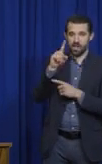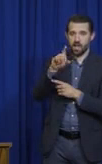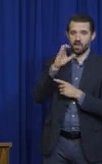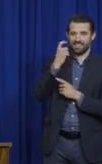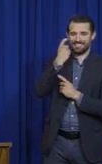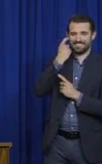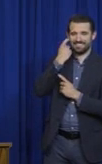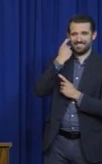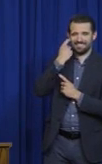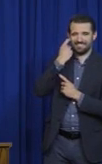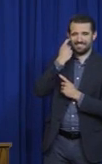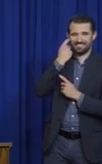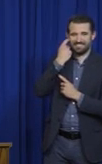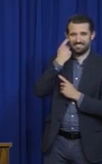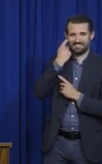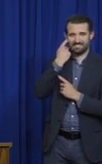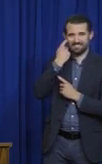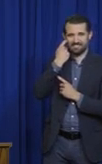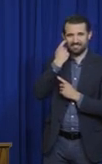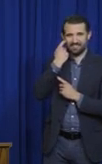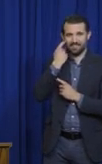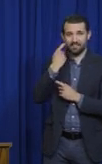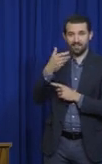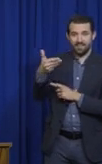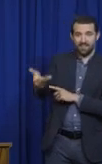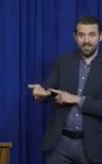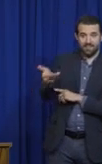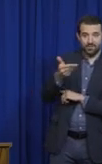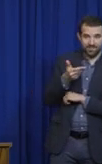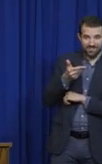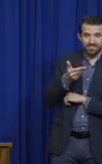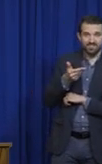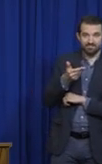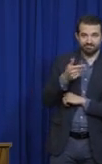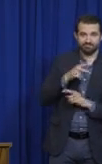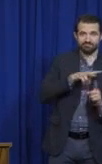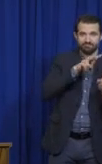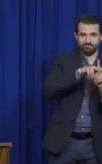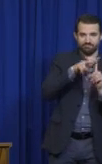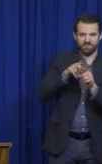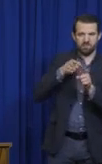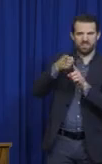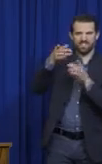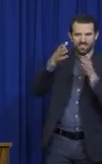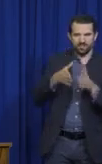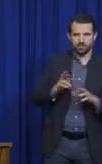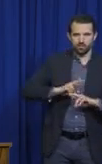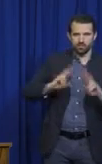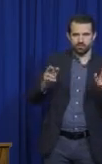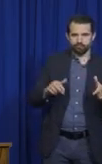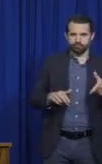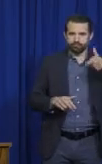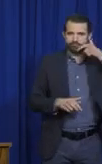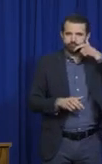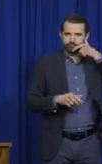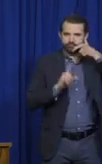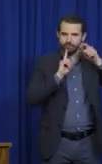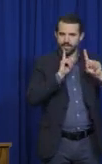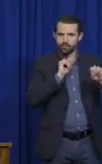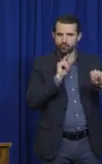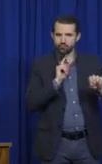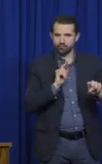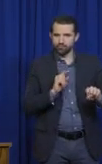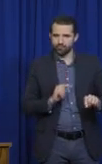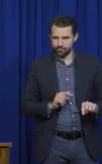hired claims specialists who will be answering the phone, so the phone will be available to